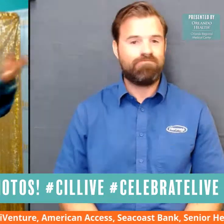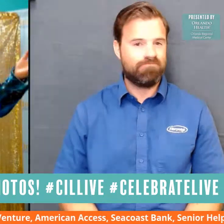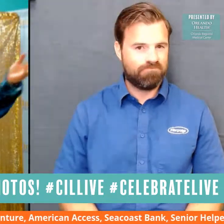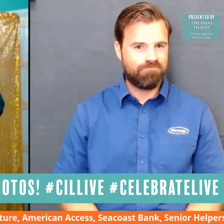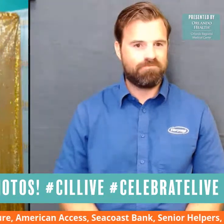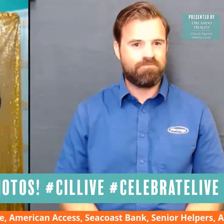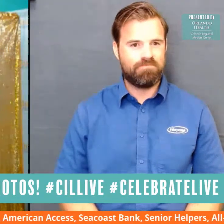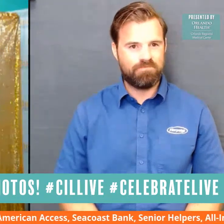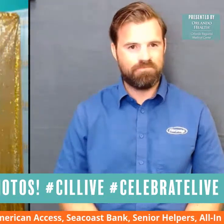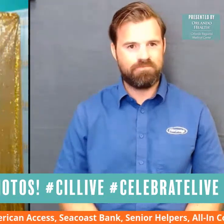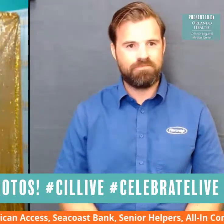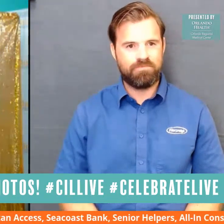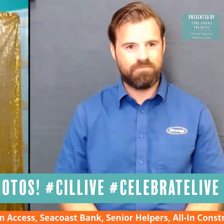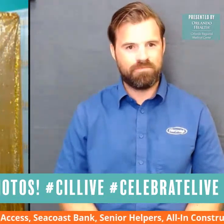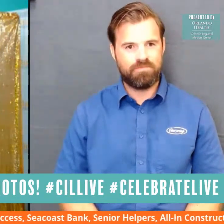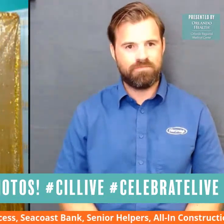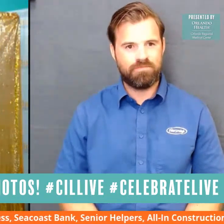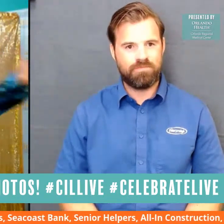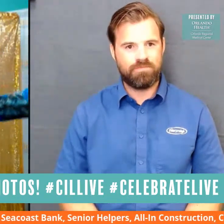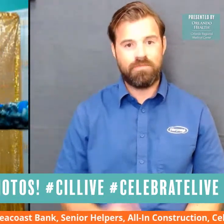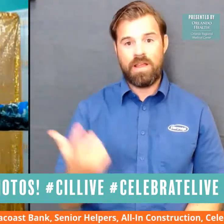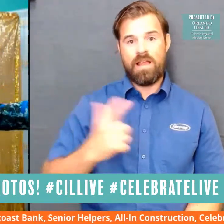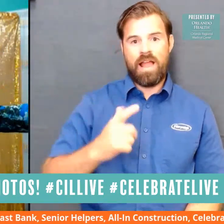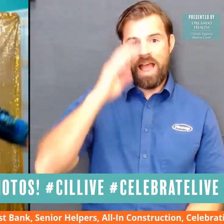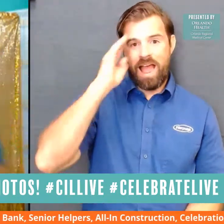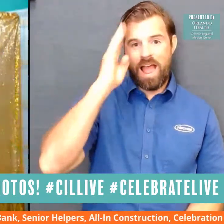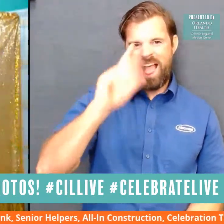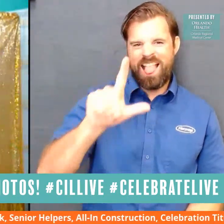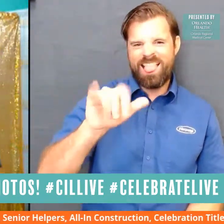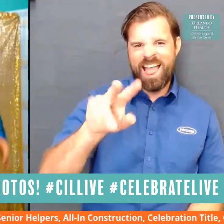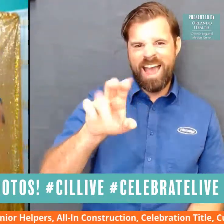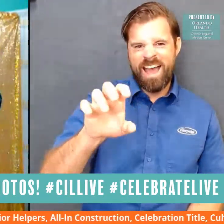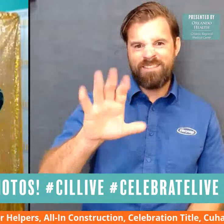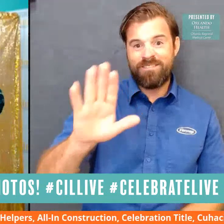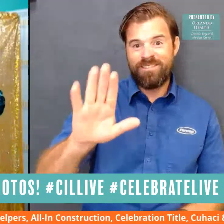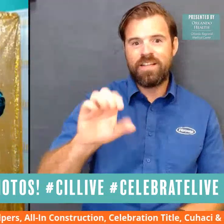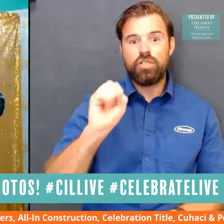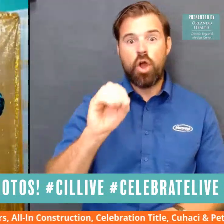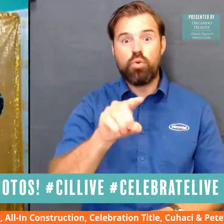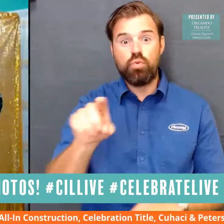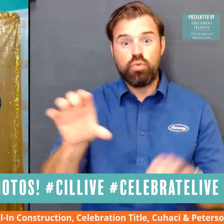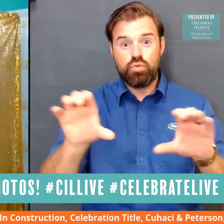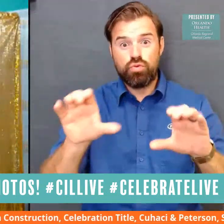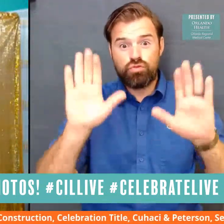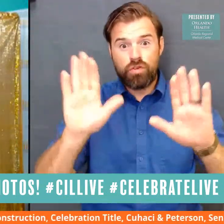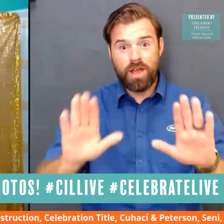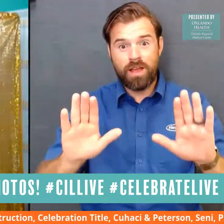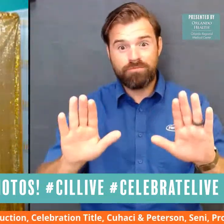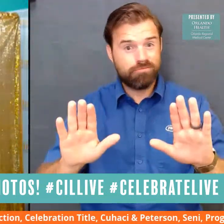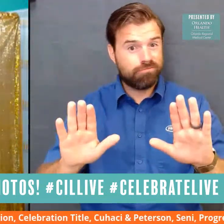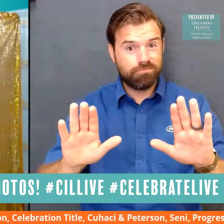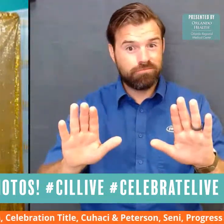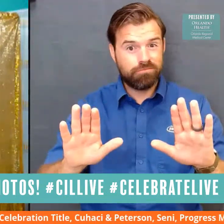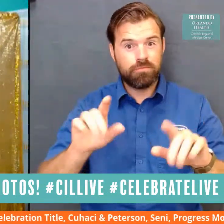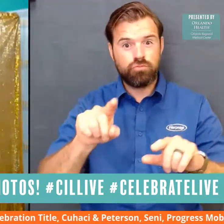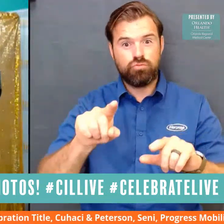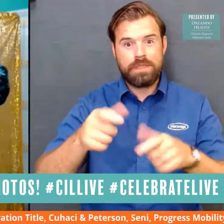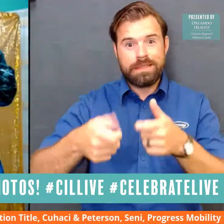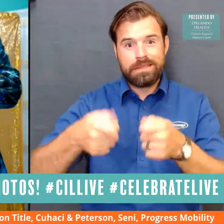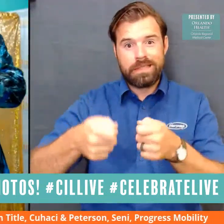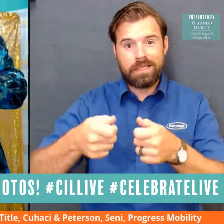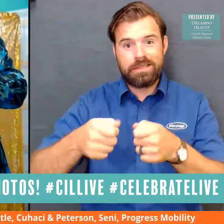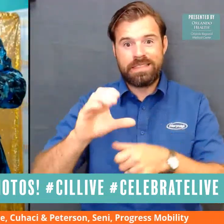Great, okay. Why were you? I'm next. Hi guys, it's live. All right, so you guys are doing great, I'm told. You're